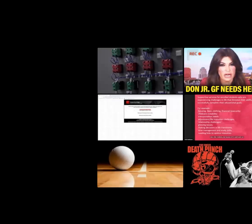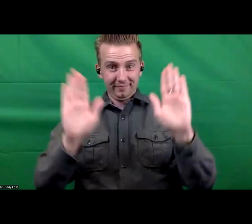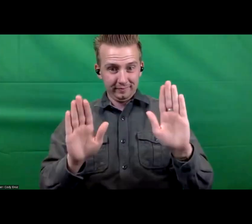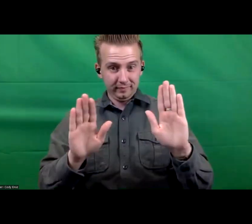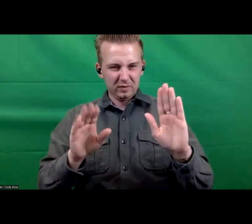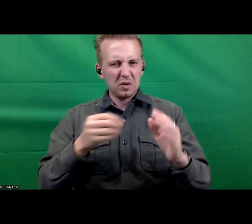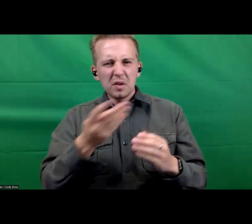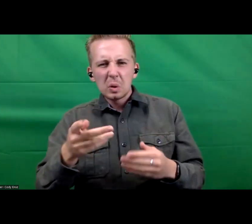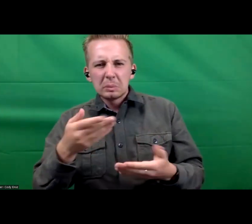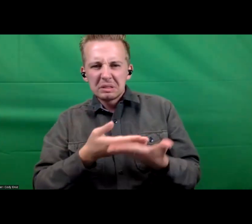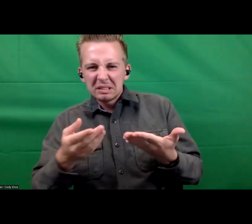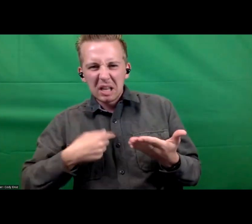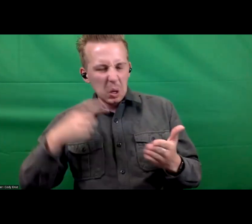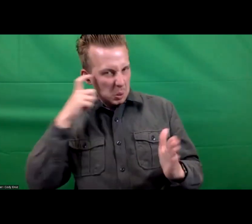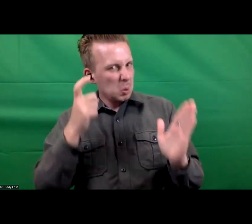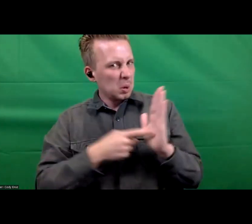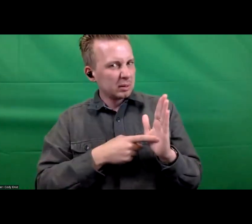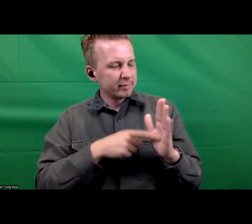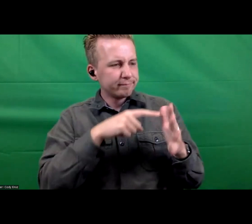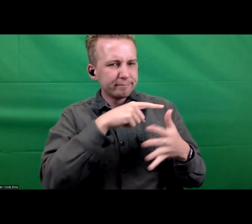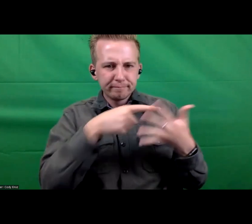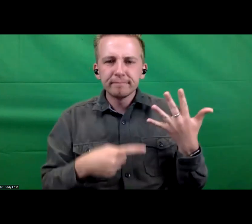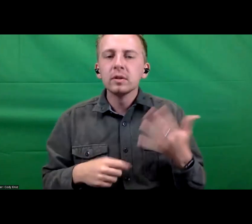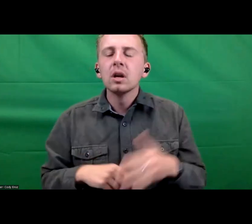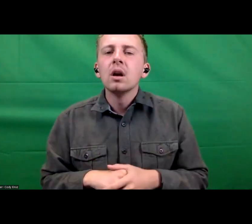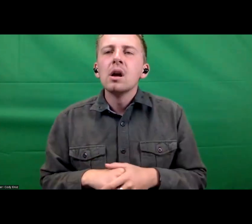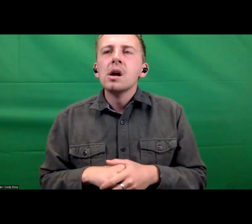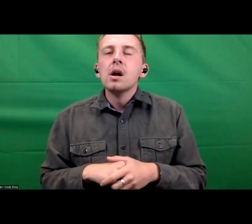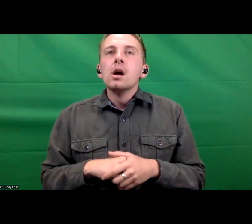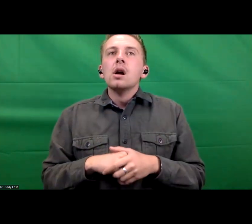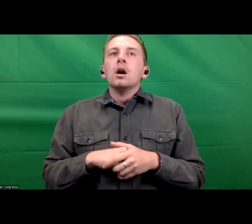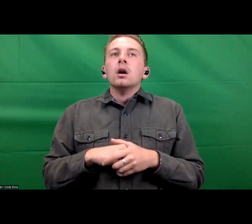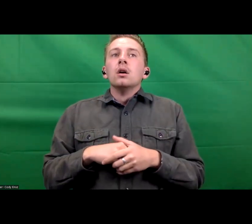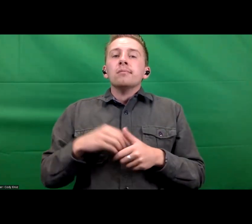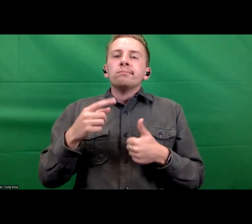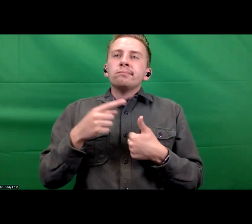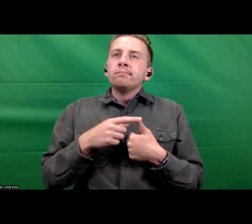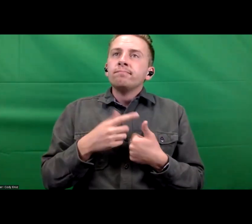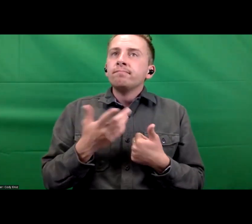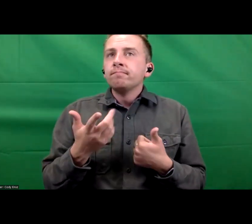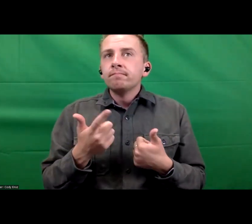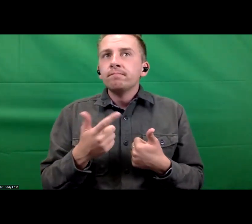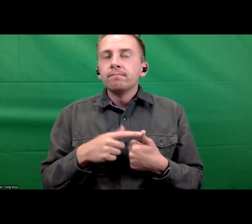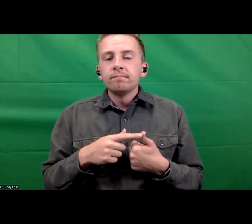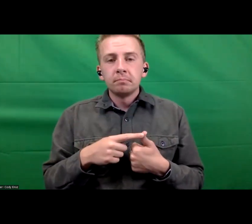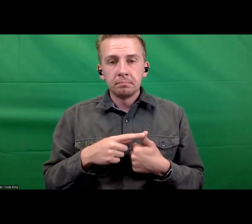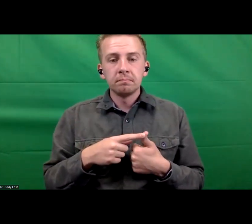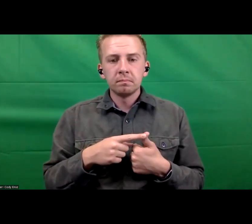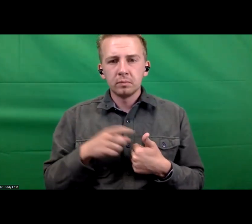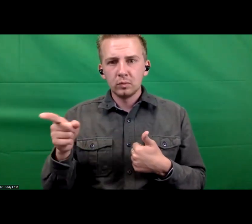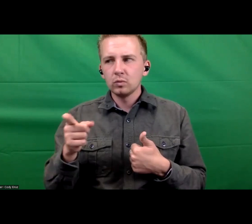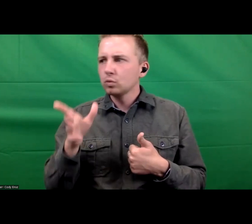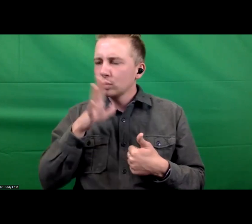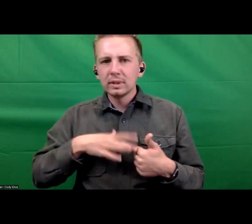things that I picked up on this presentation is that she said, "Don't be